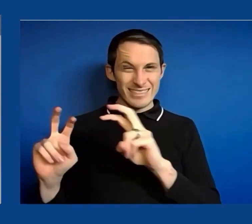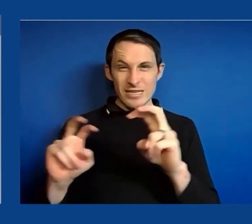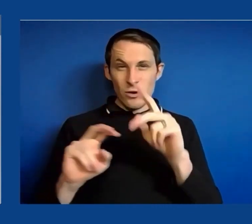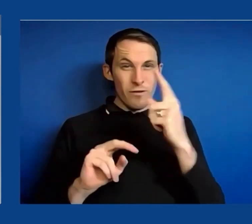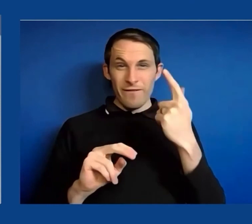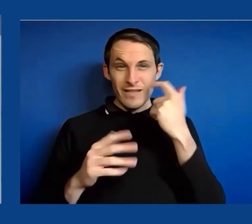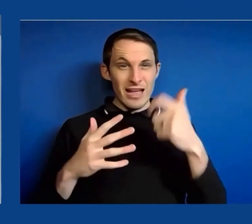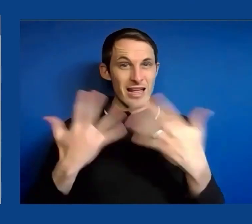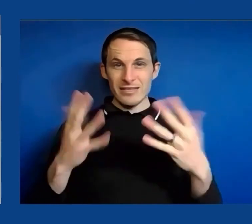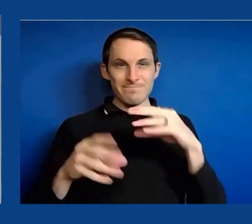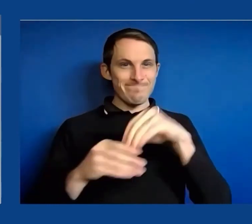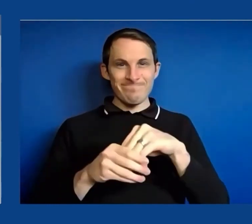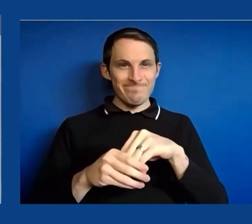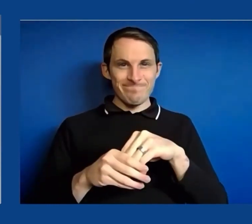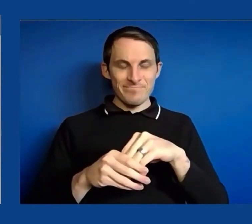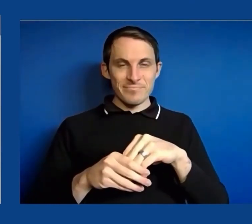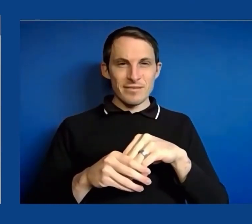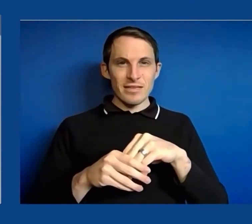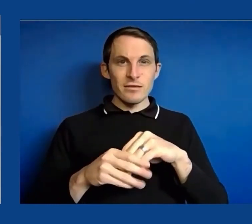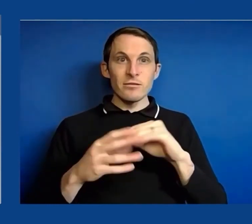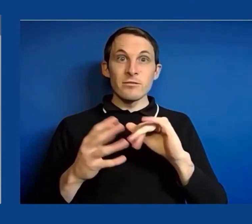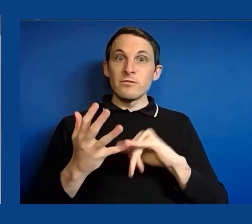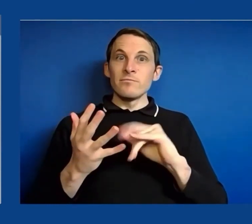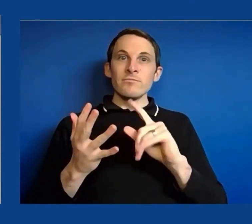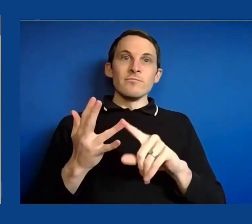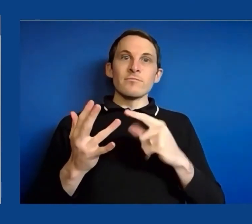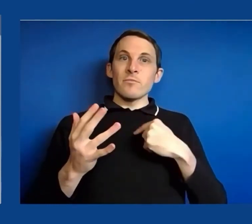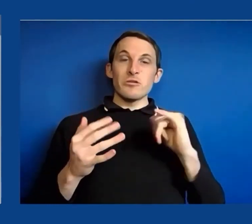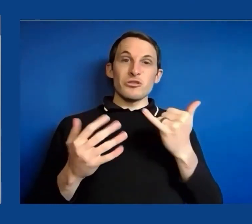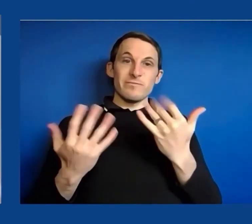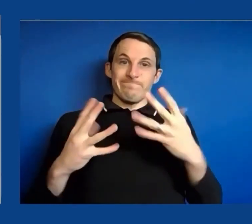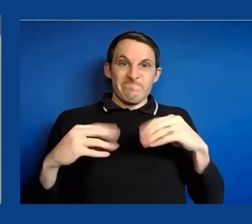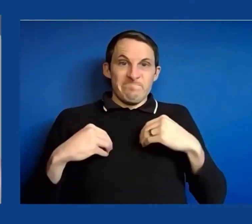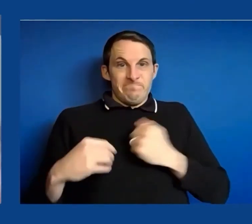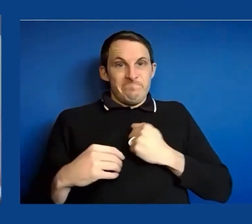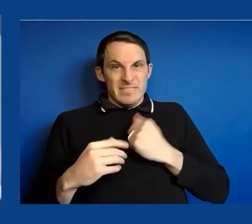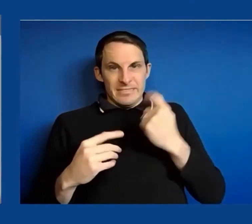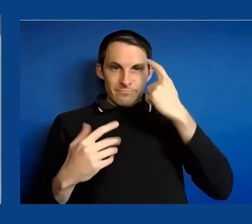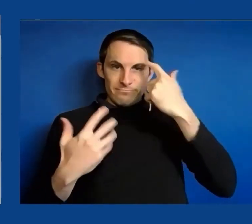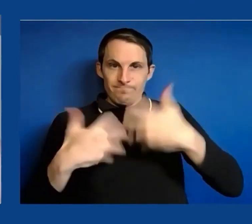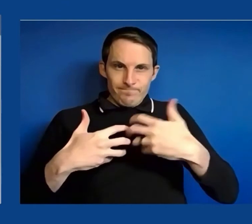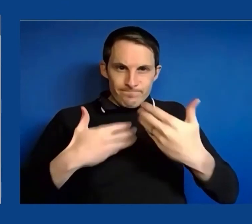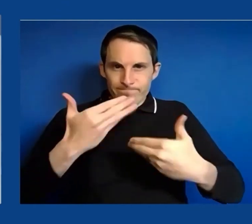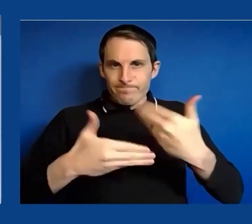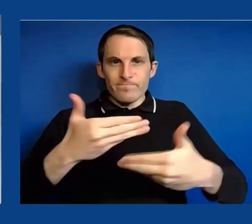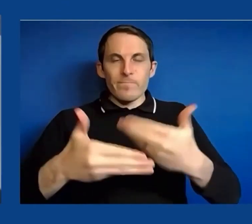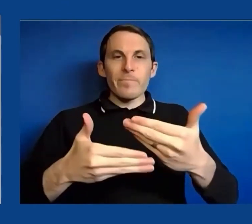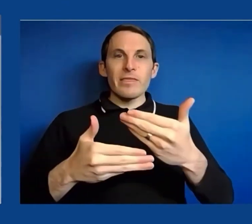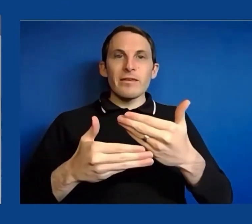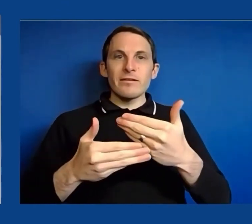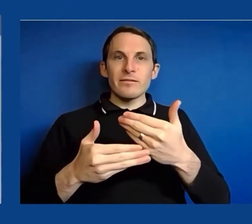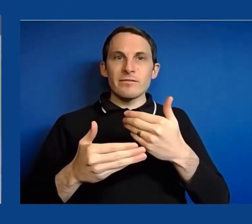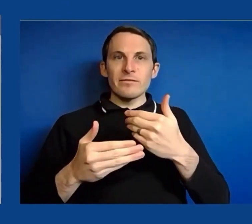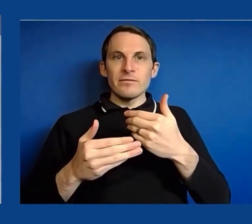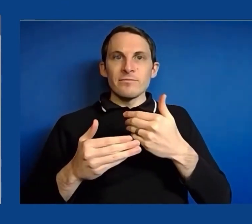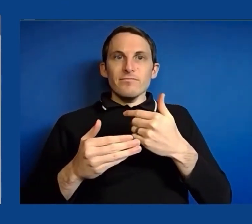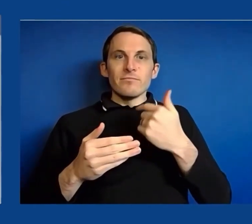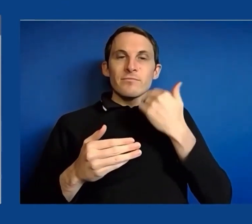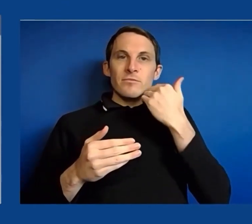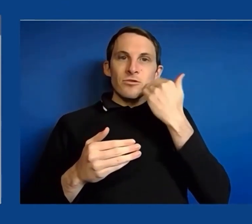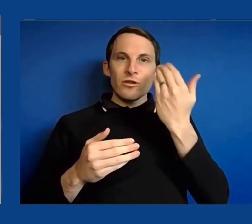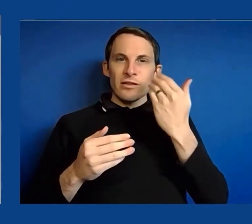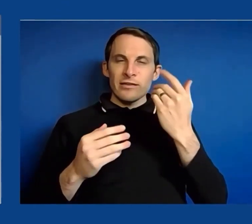that. So I just kept moving through sculpture. I was scaffolding my